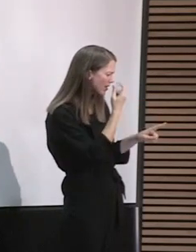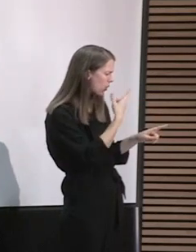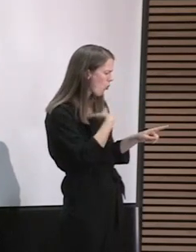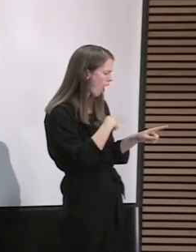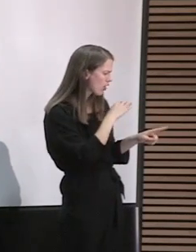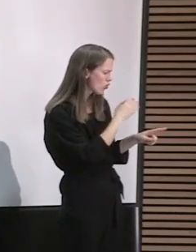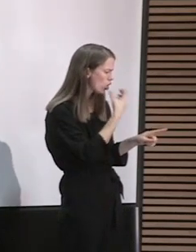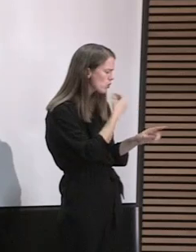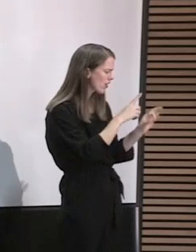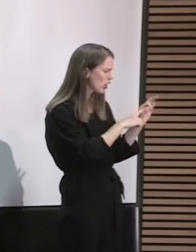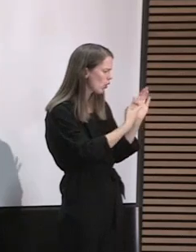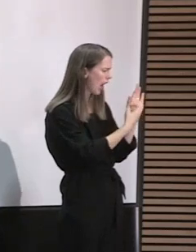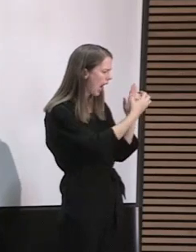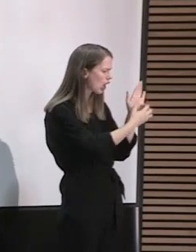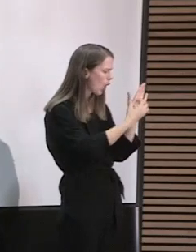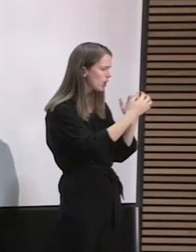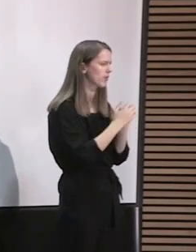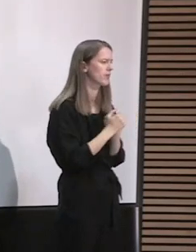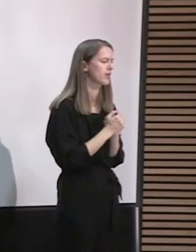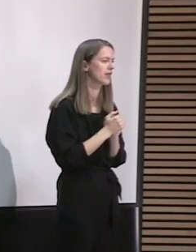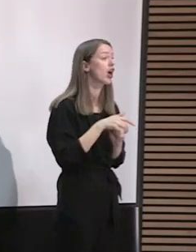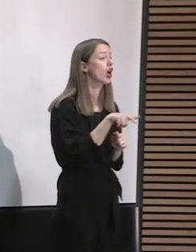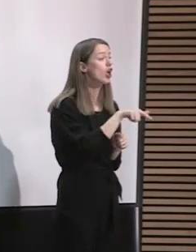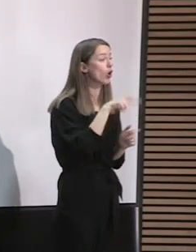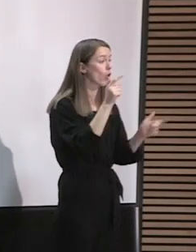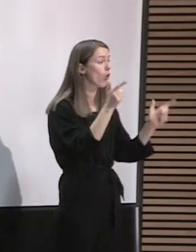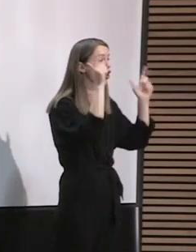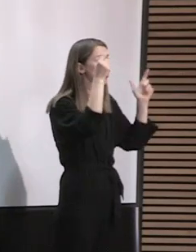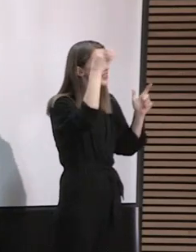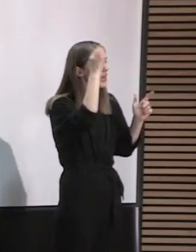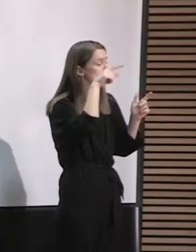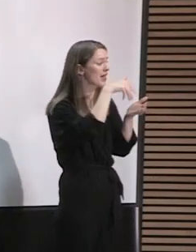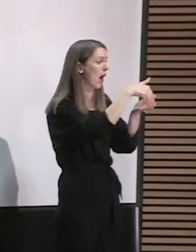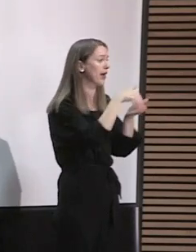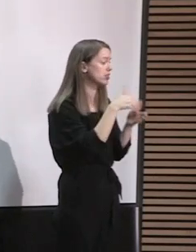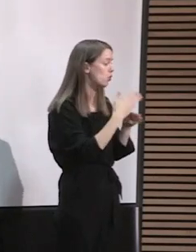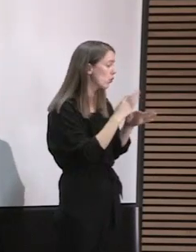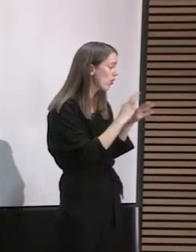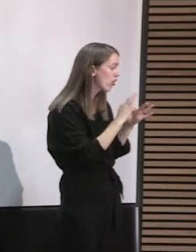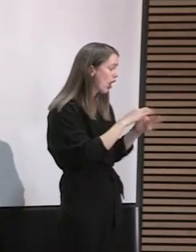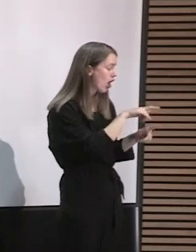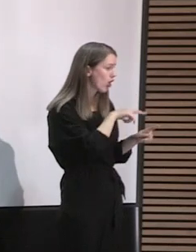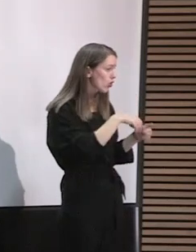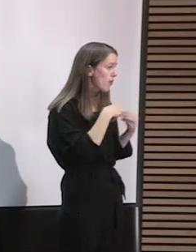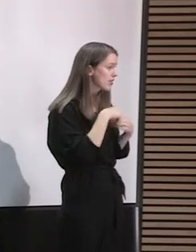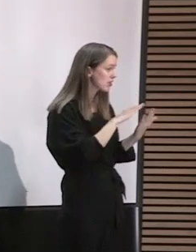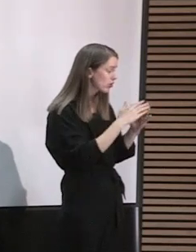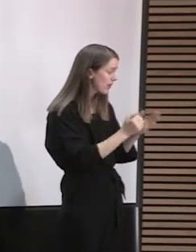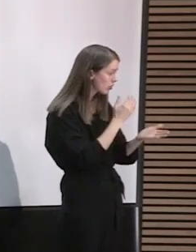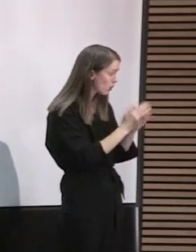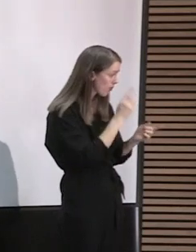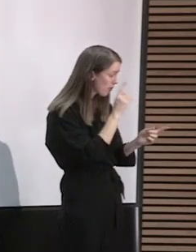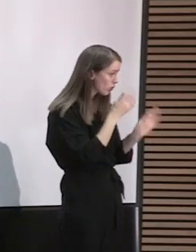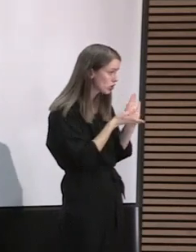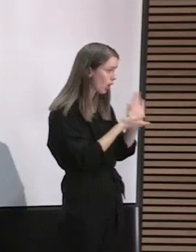code if they're not. Local authorities have been helping us in that regard, working with their local business community to make sure that people